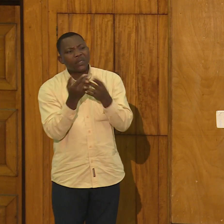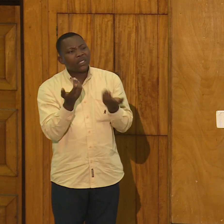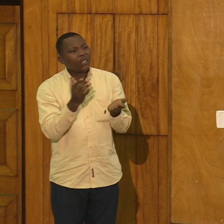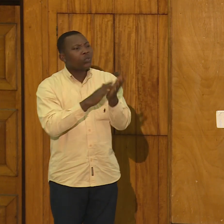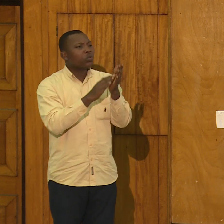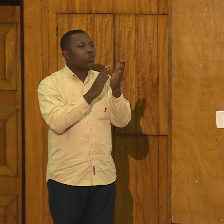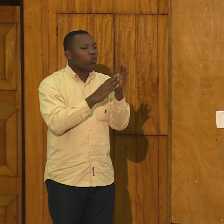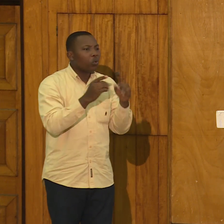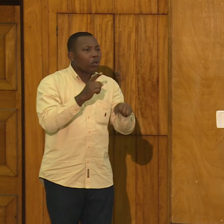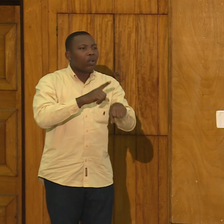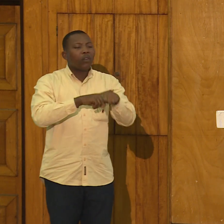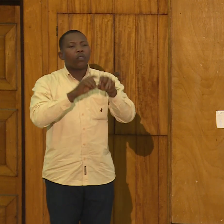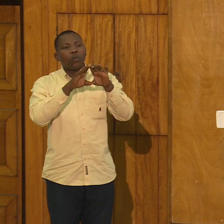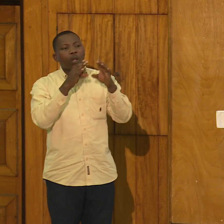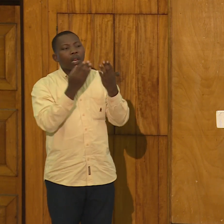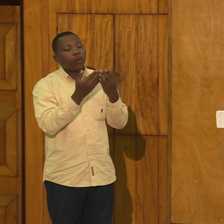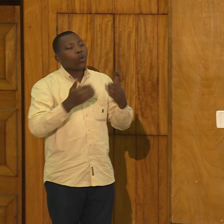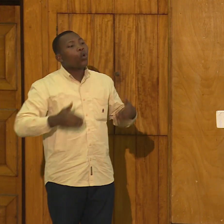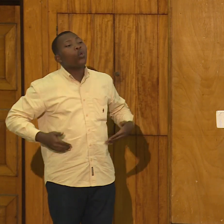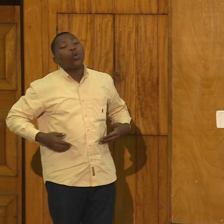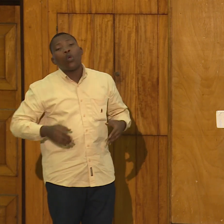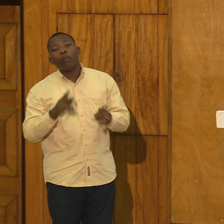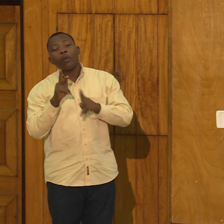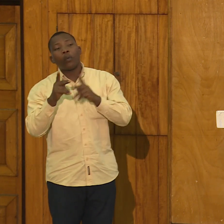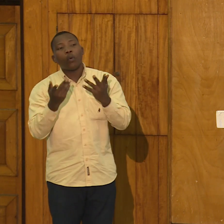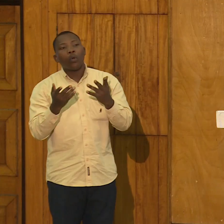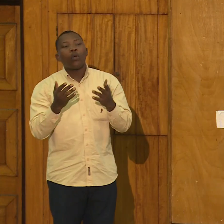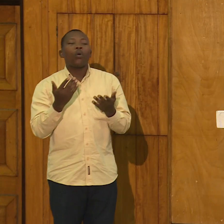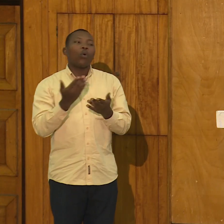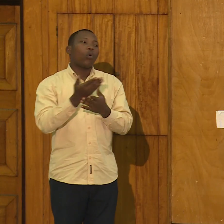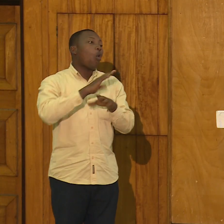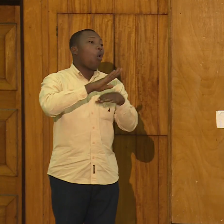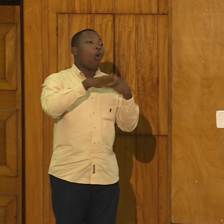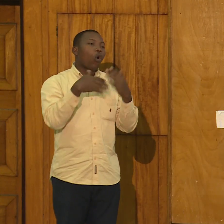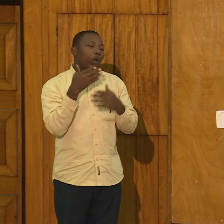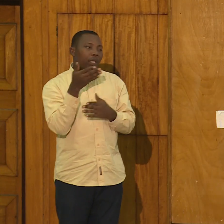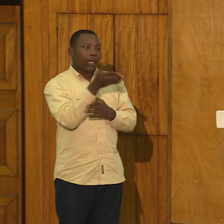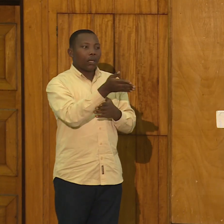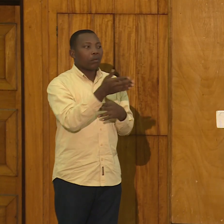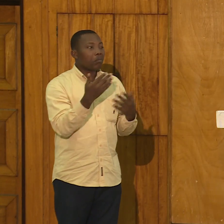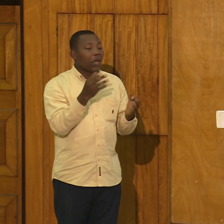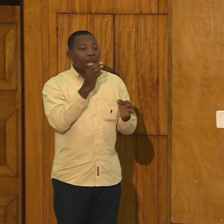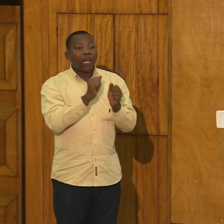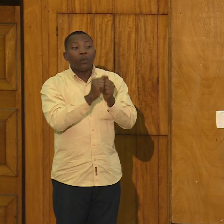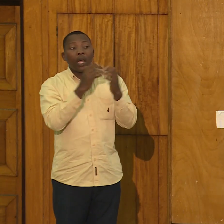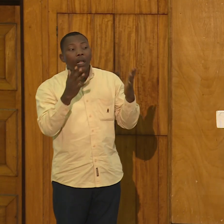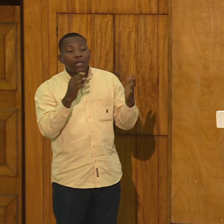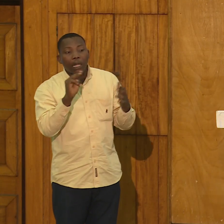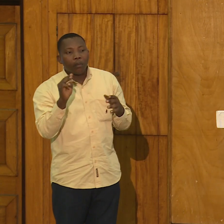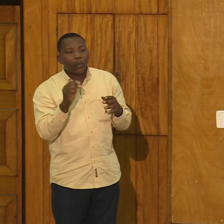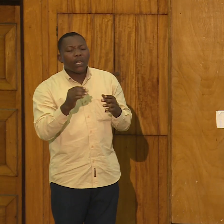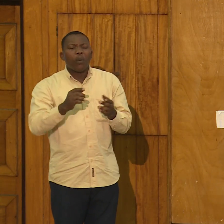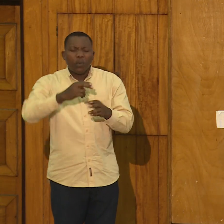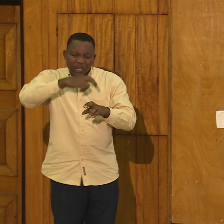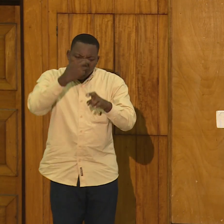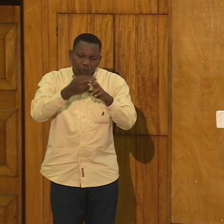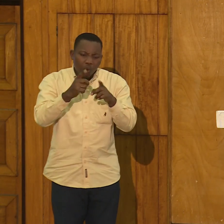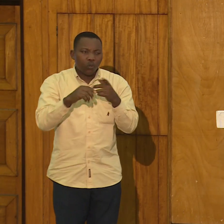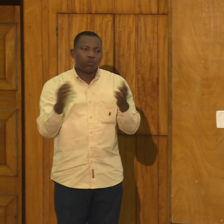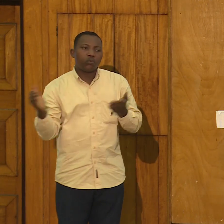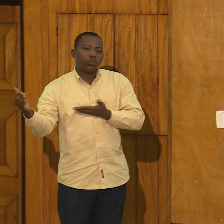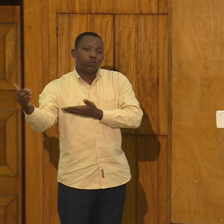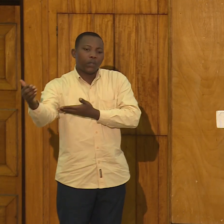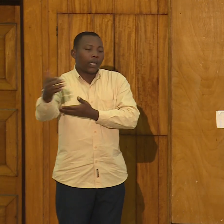clubs, young people are already mobilized. Otherwise, without such a setup, it's very difficult to then mobilize the young people. You can